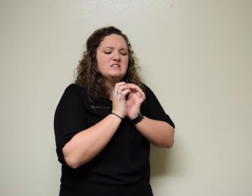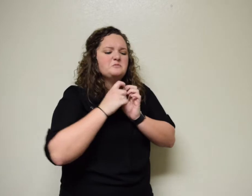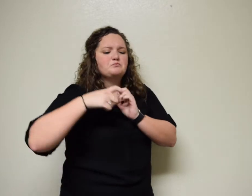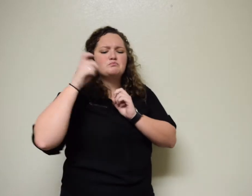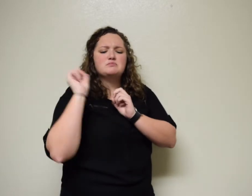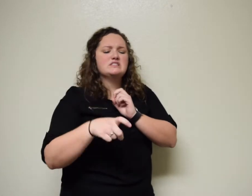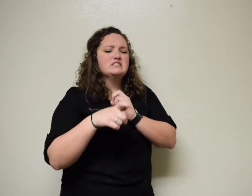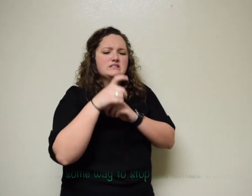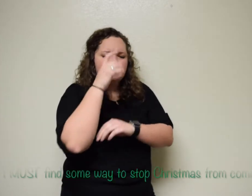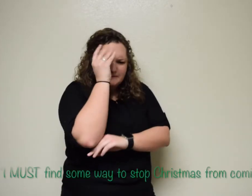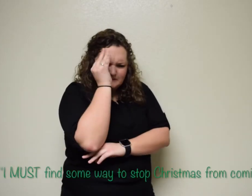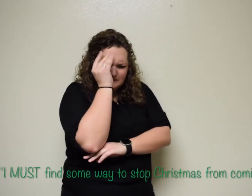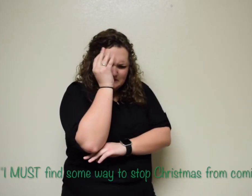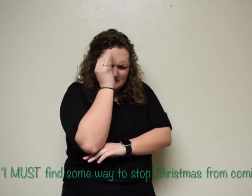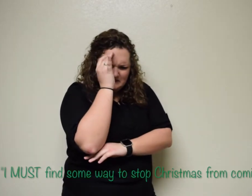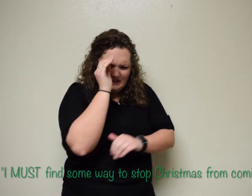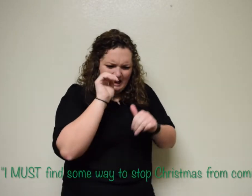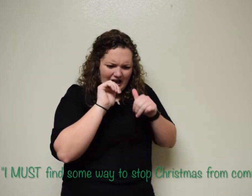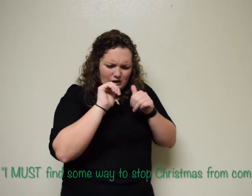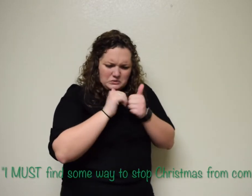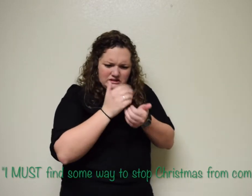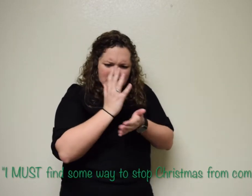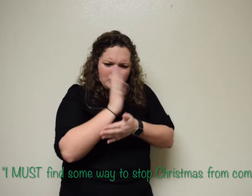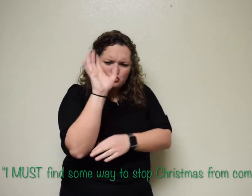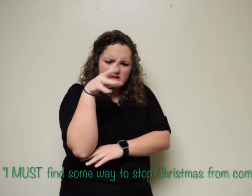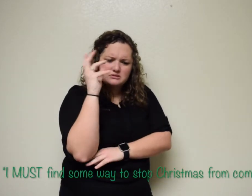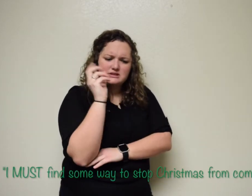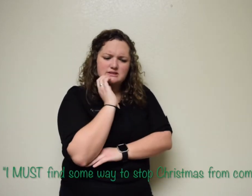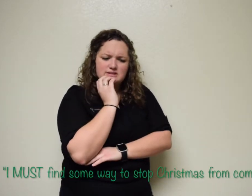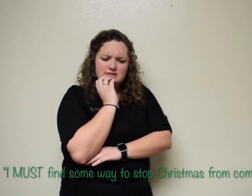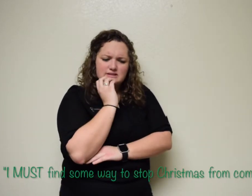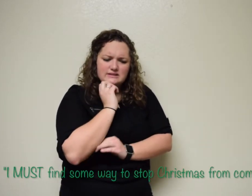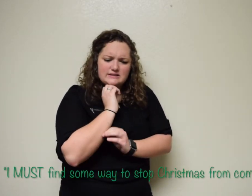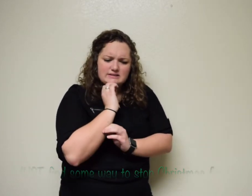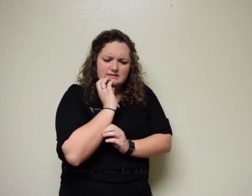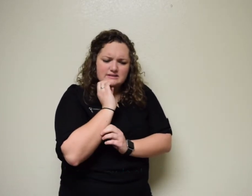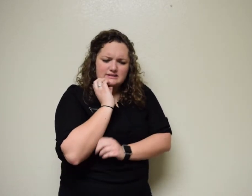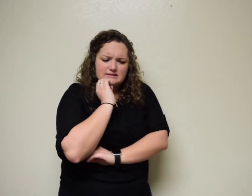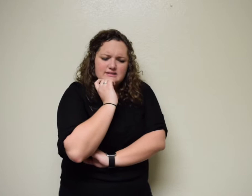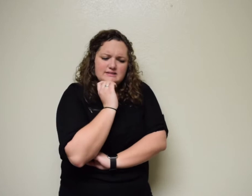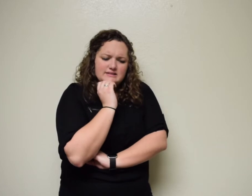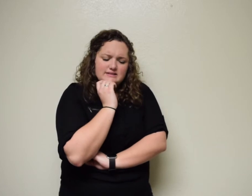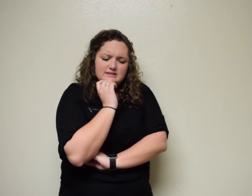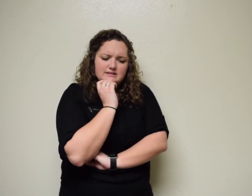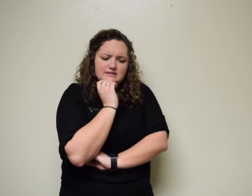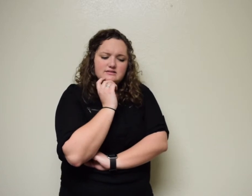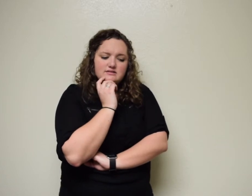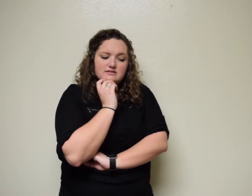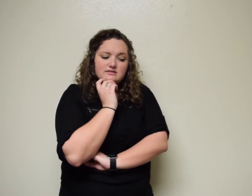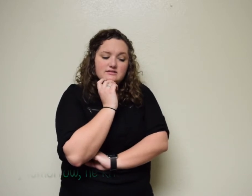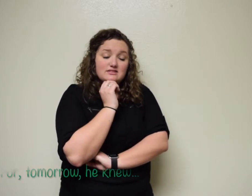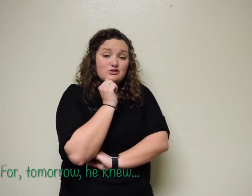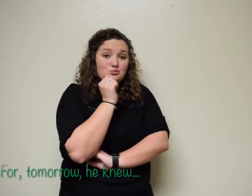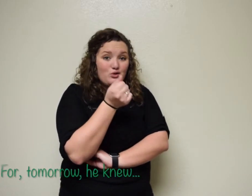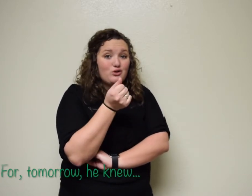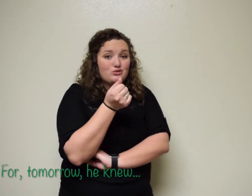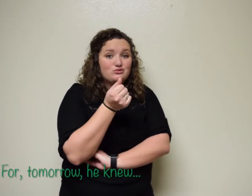must find some way to stop Christmas from coming. For tomorrow he